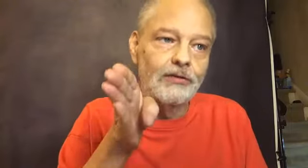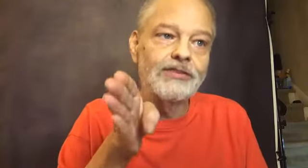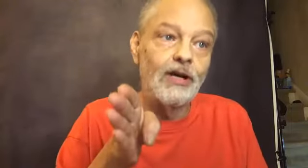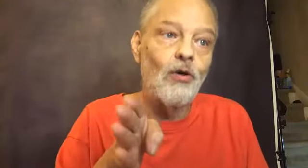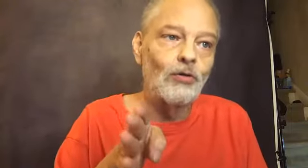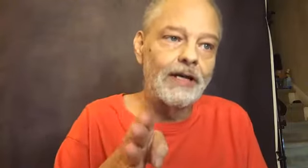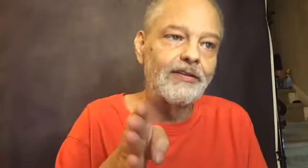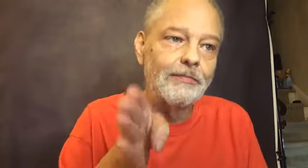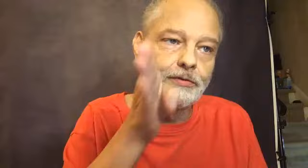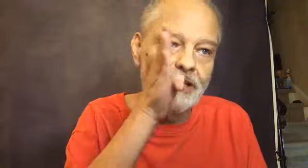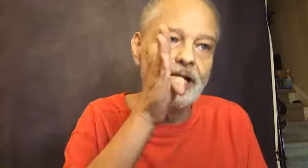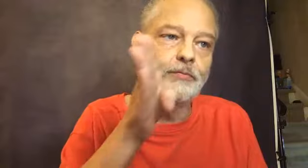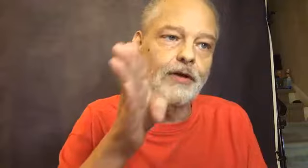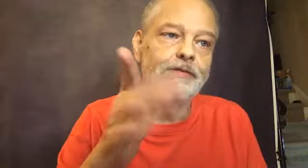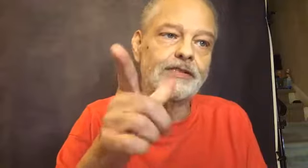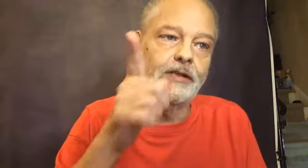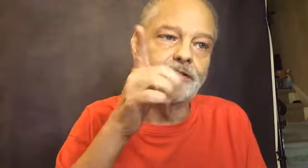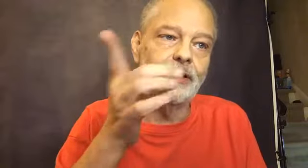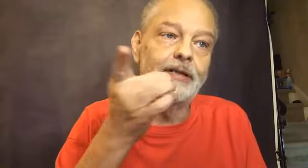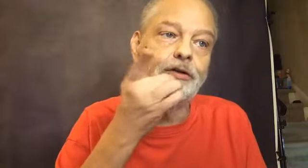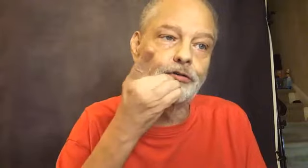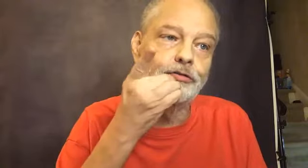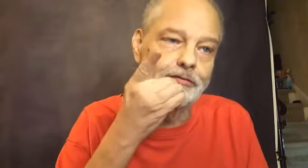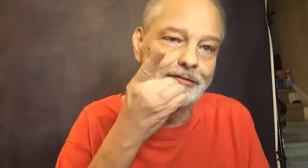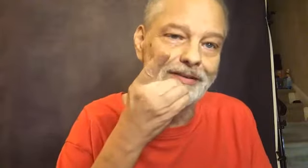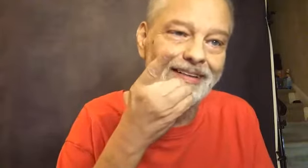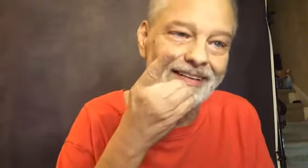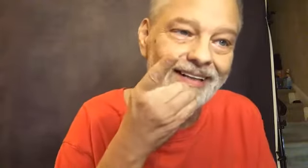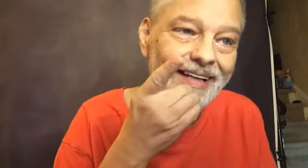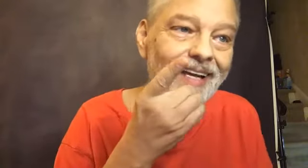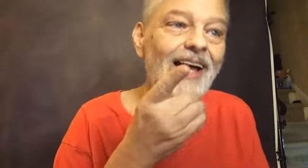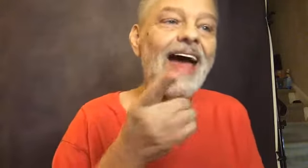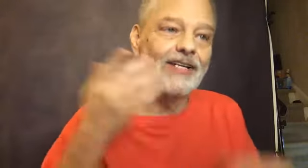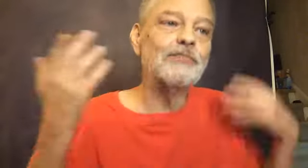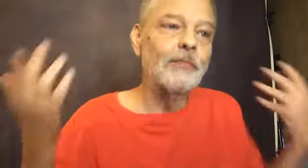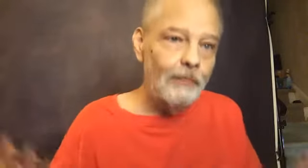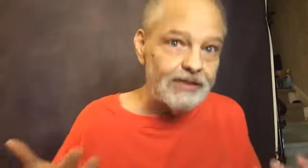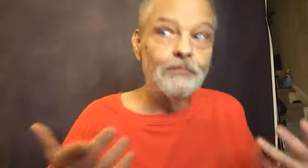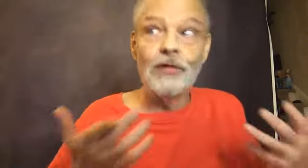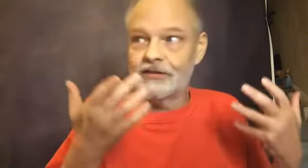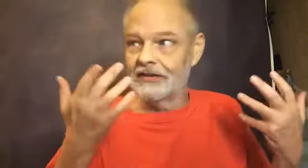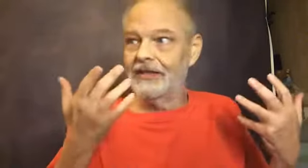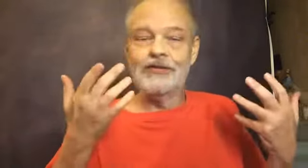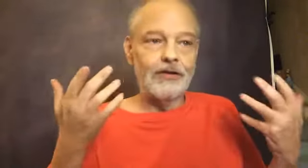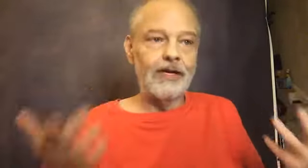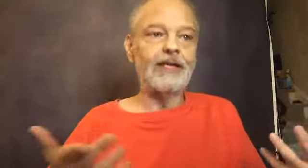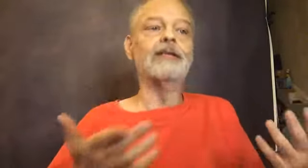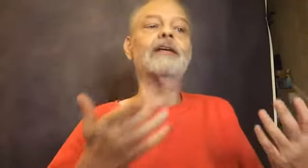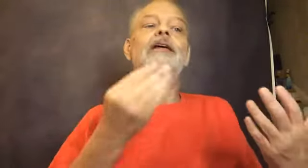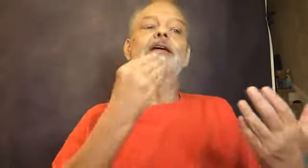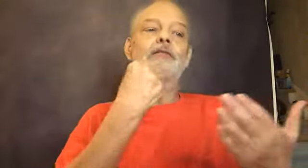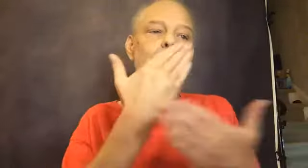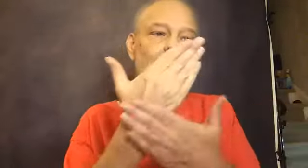see a whole lot of deaf people sign breakfast, lunch, and dinner. And it's much easier than